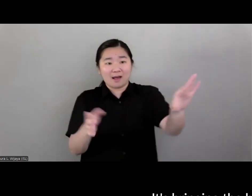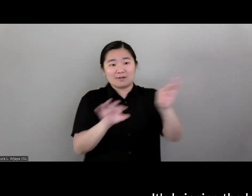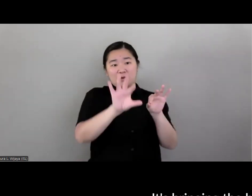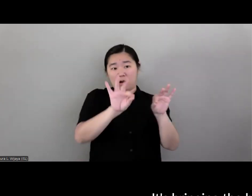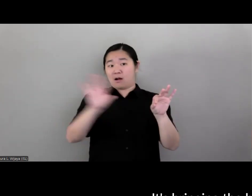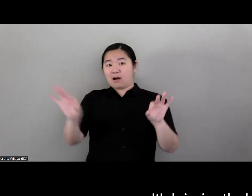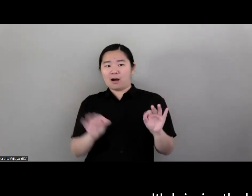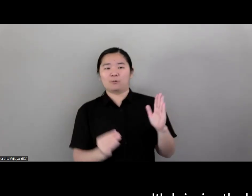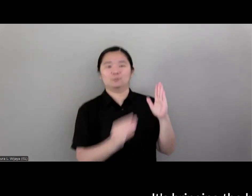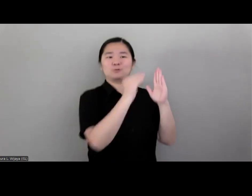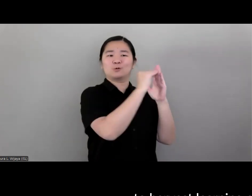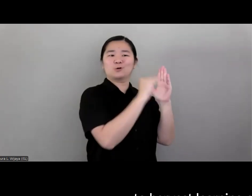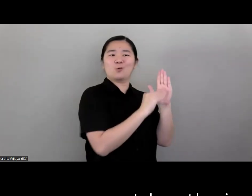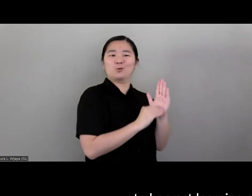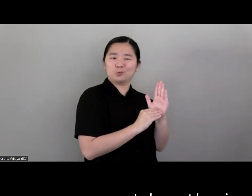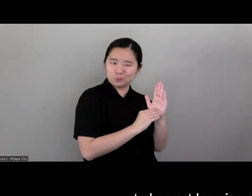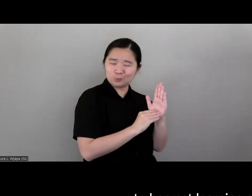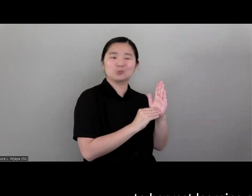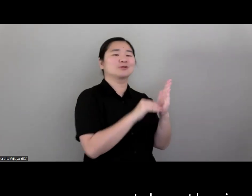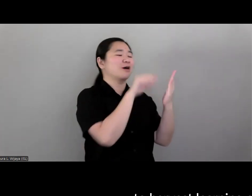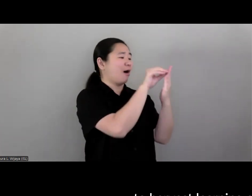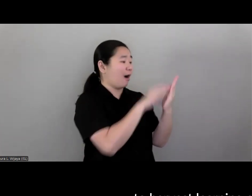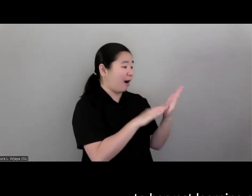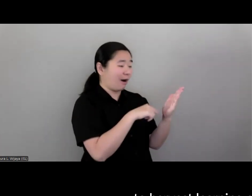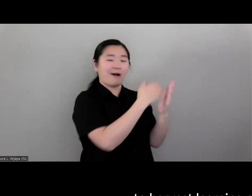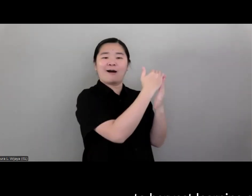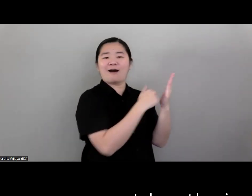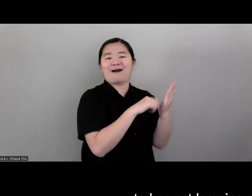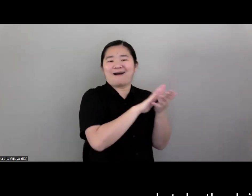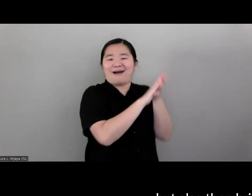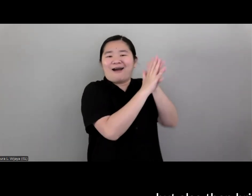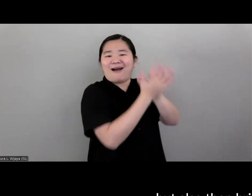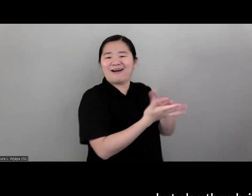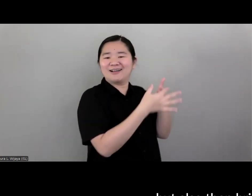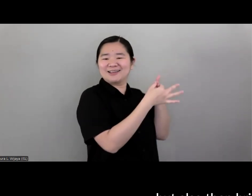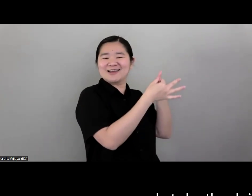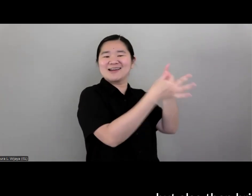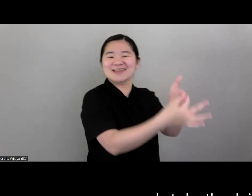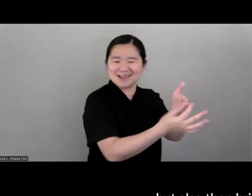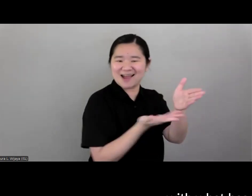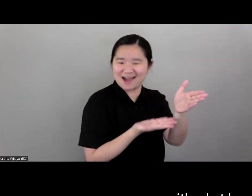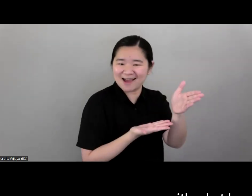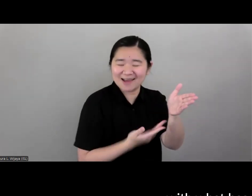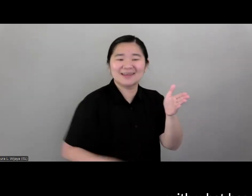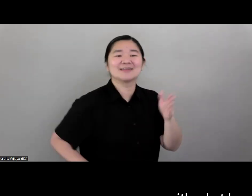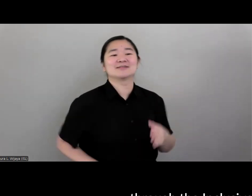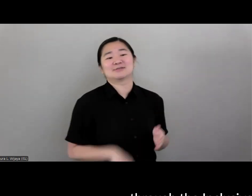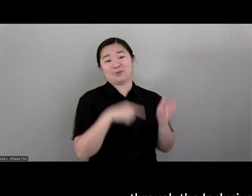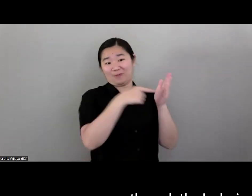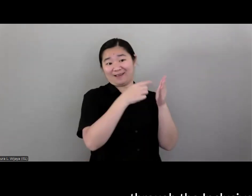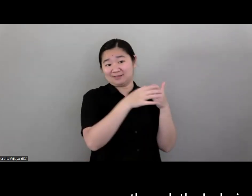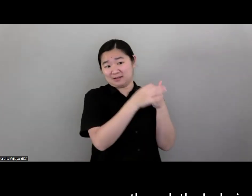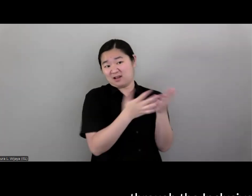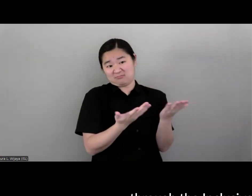the help desk capacity to harvest learning evidence from others, but also then bringing it together with what is being delivered through